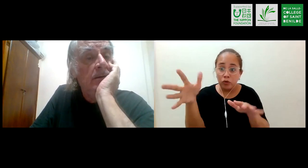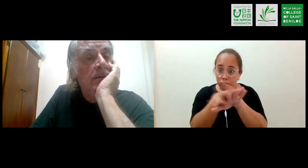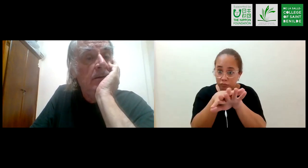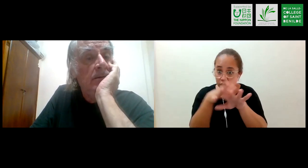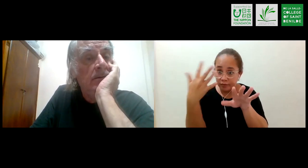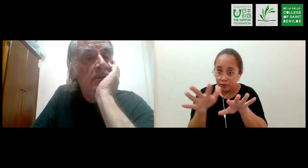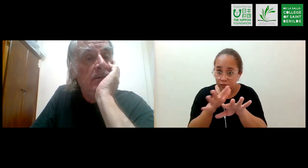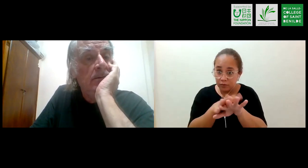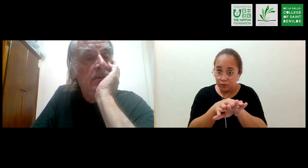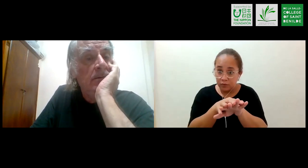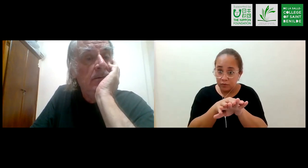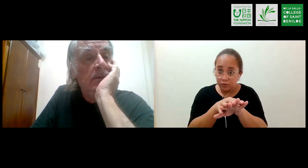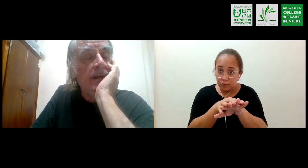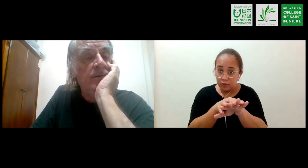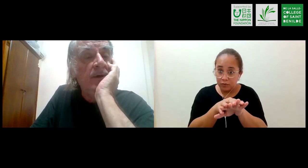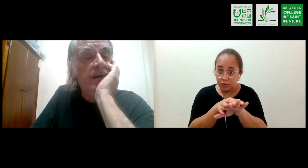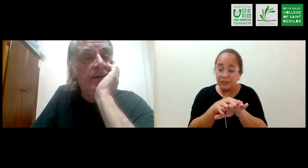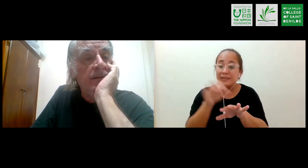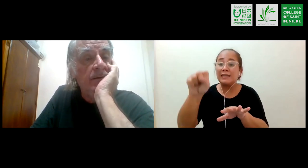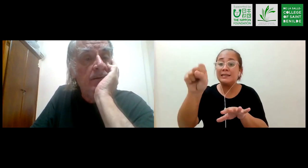You mean one-handed? Yes, one-handed.